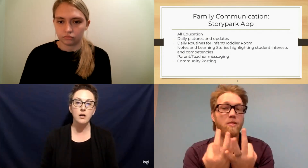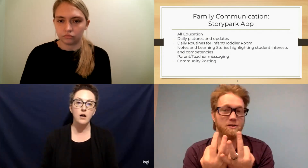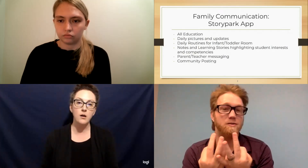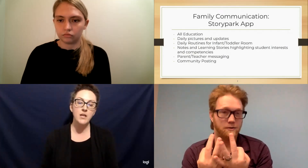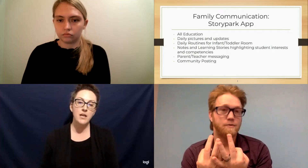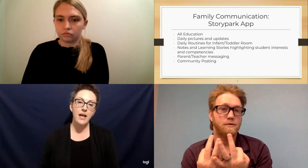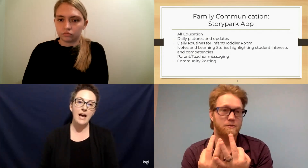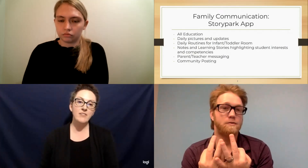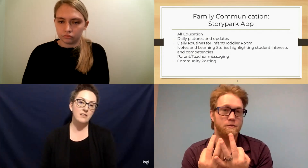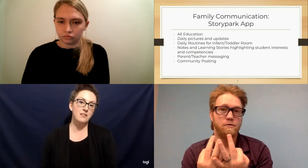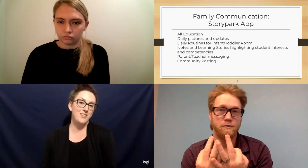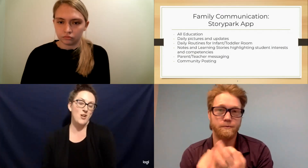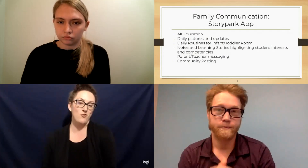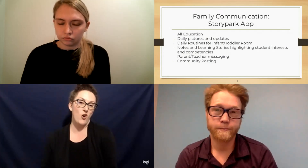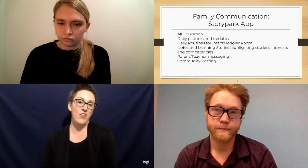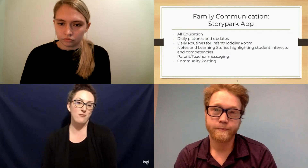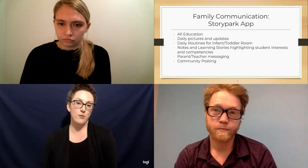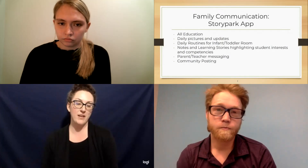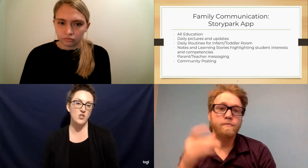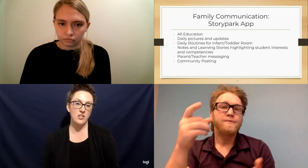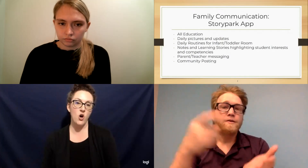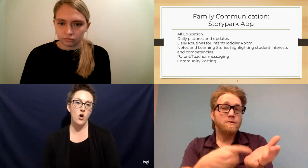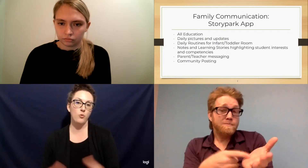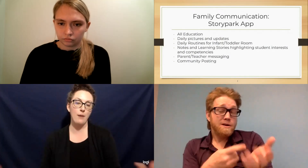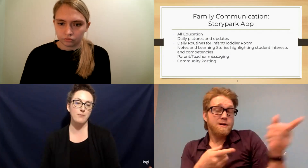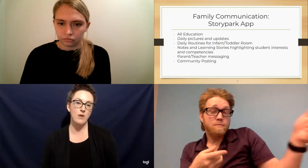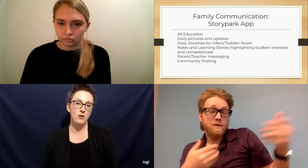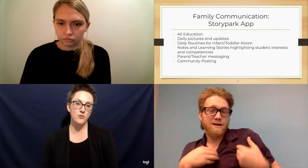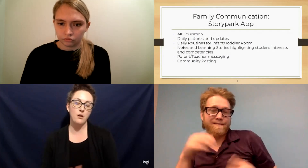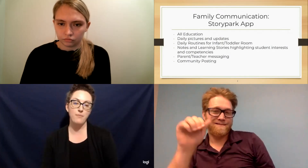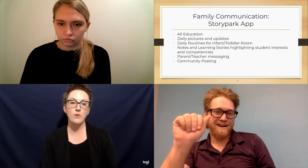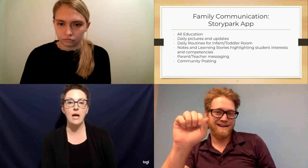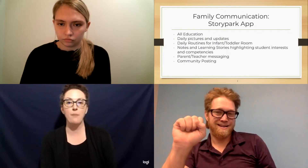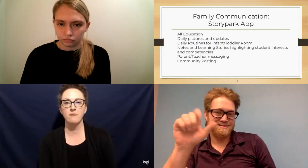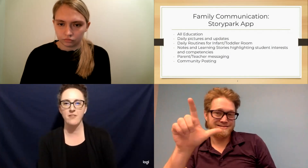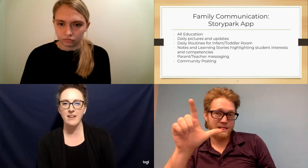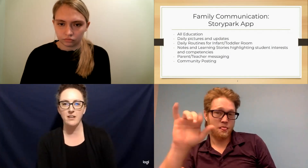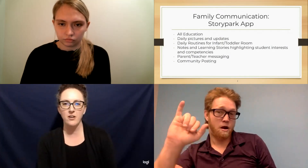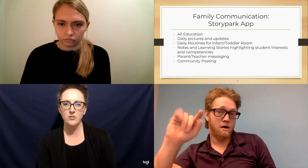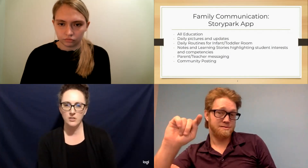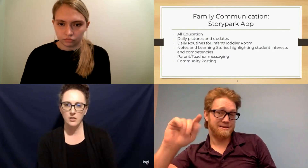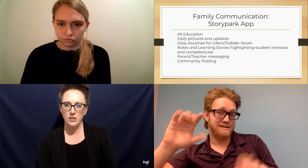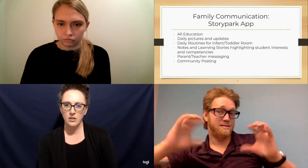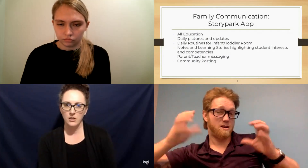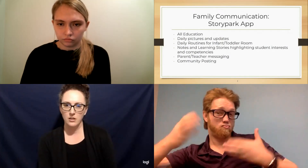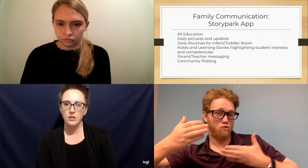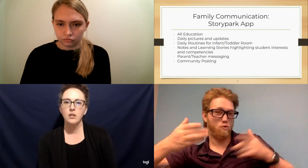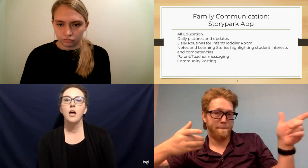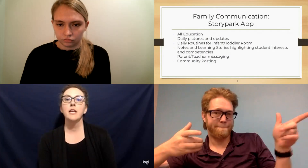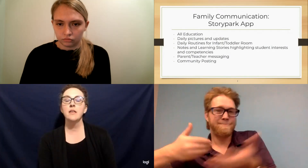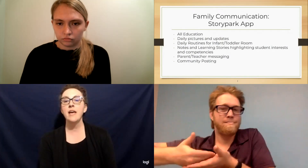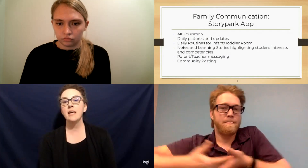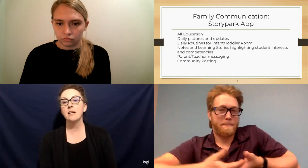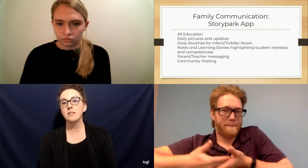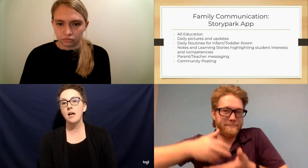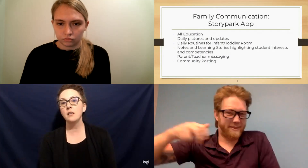are having, you know, all that information all wrapped around about what's happening for that kiddo.